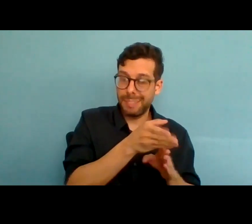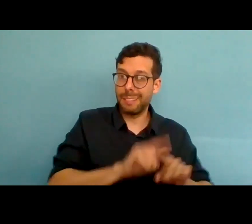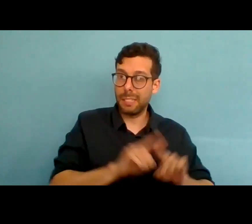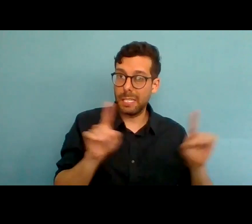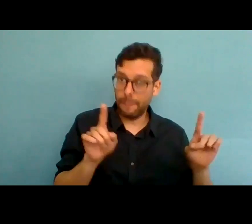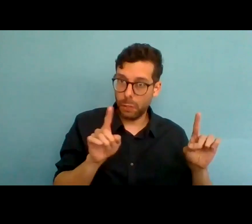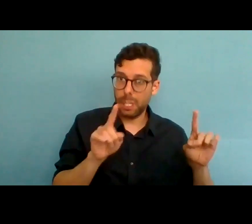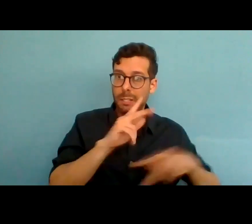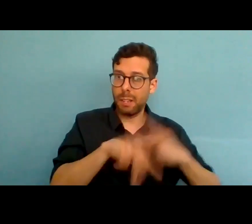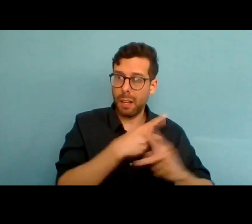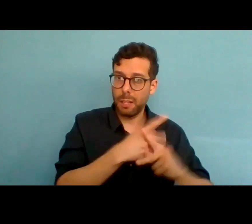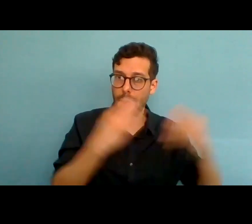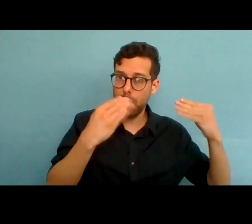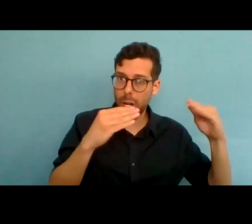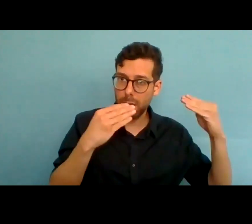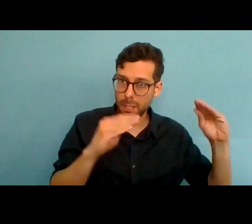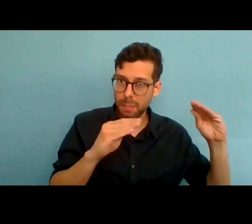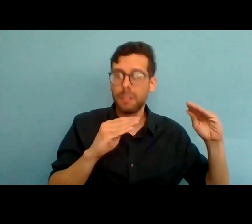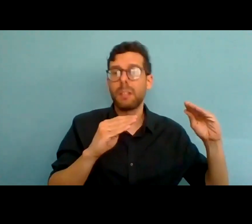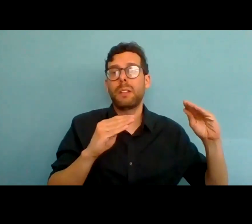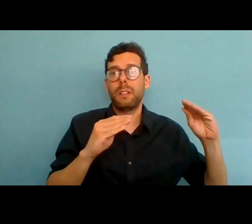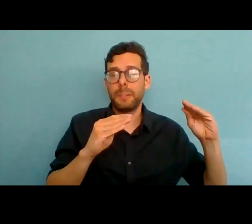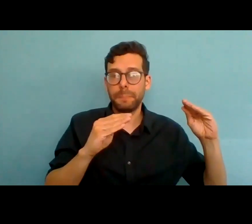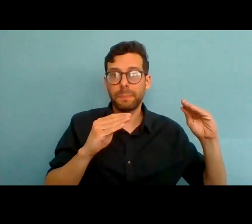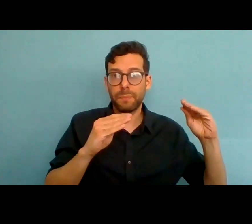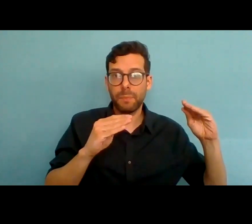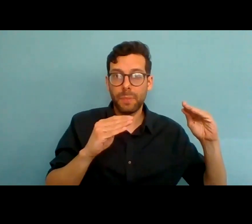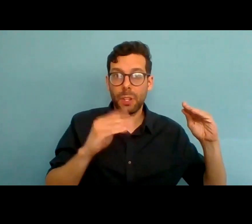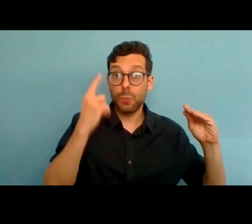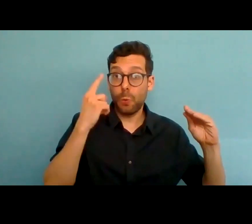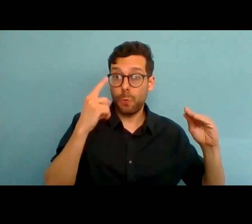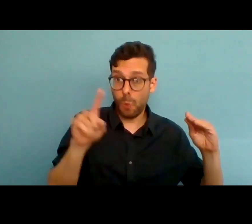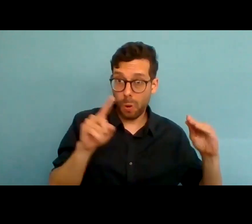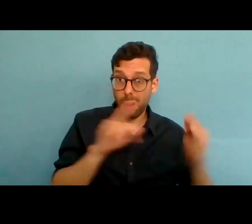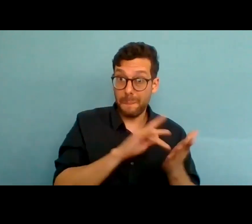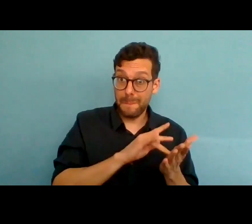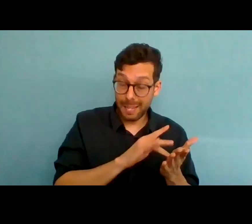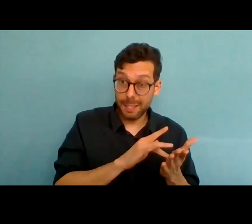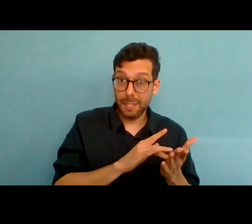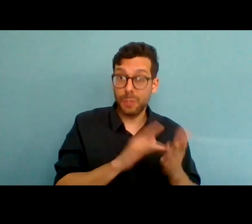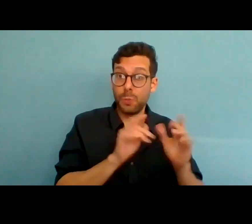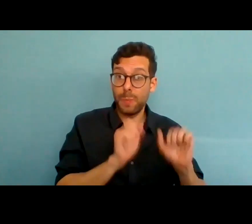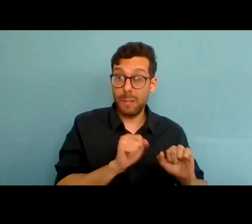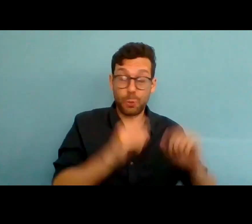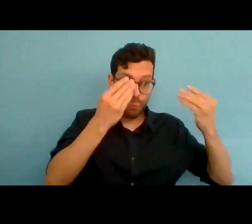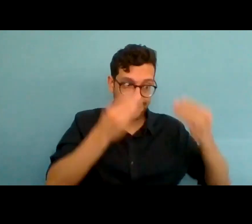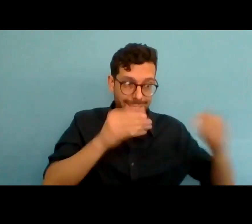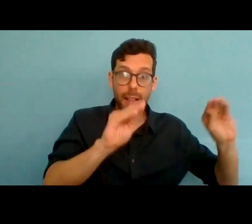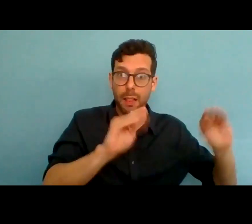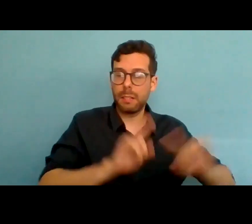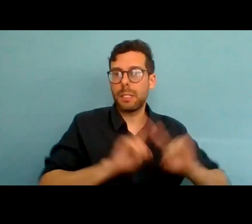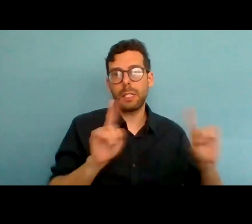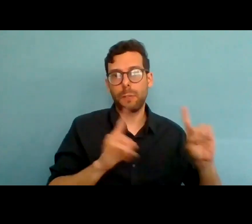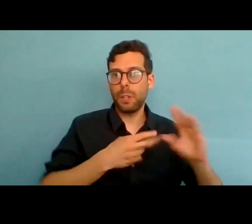actually get a pharmaceutical to market, it's a completely different regulatory